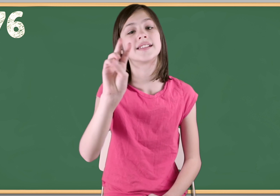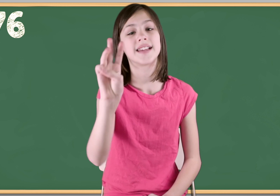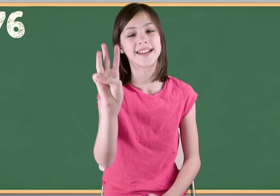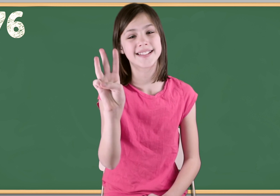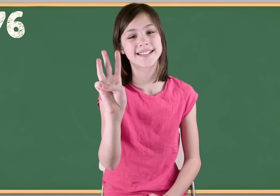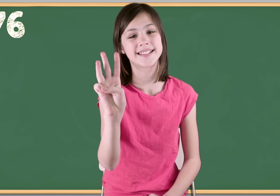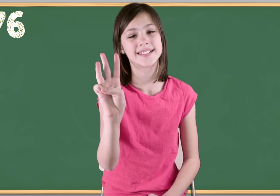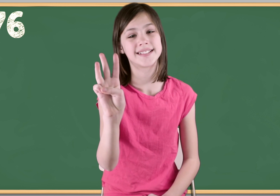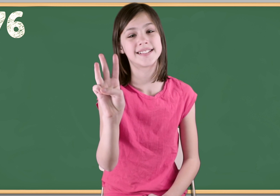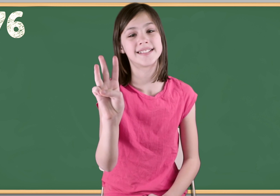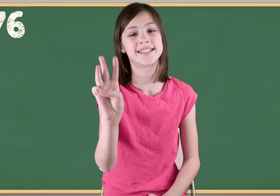76,